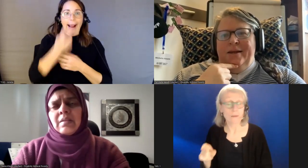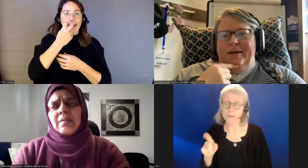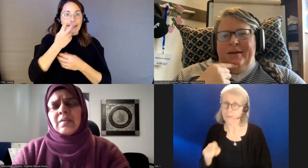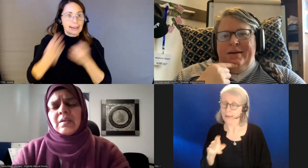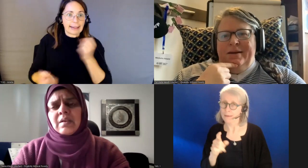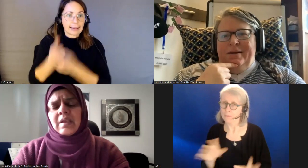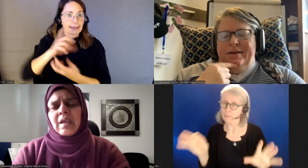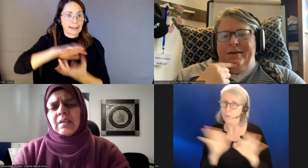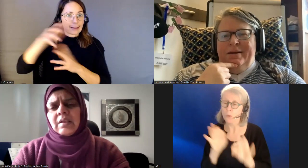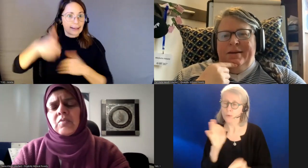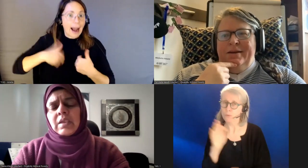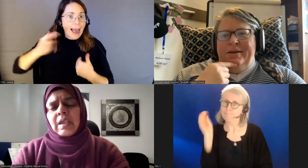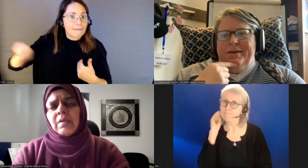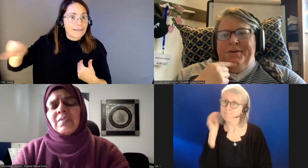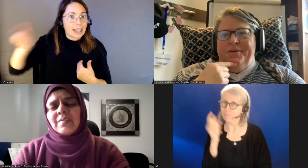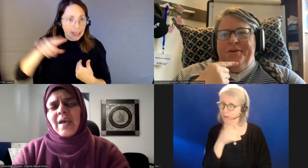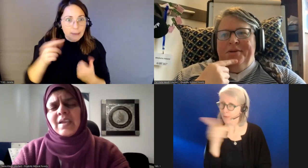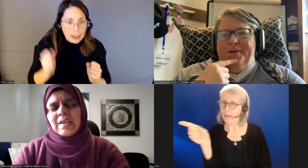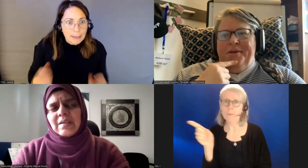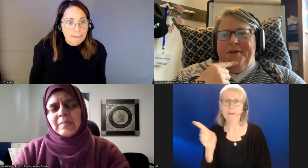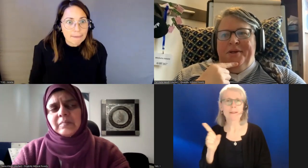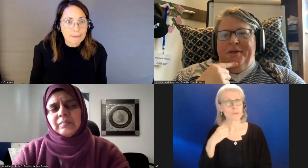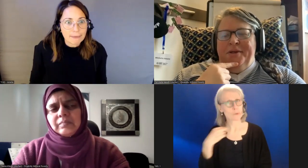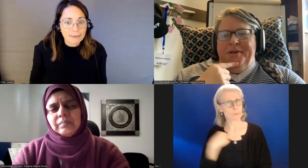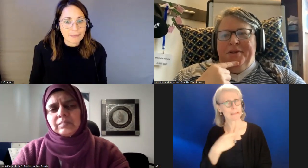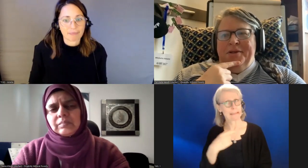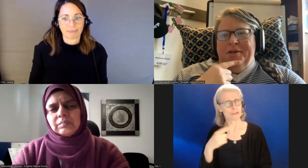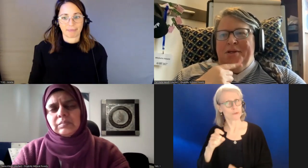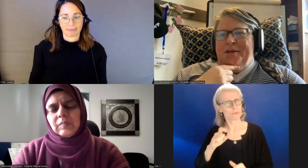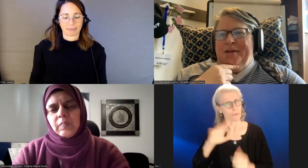and a caring society.